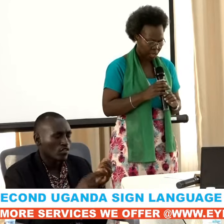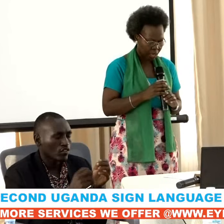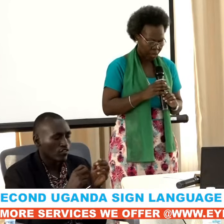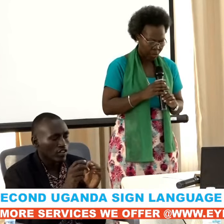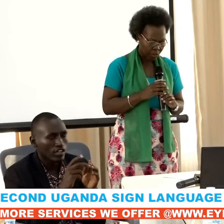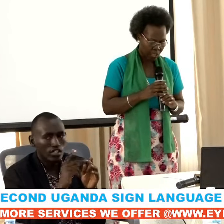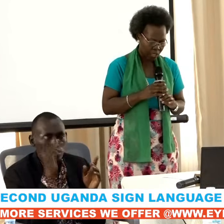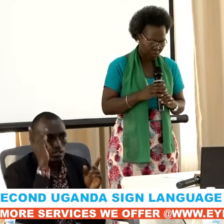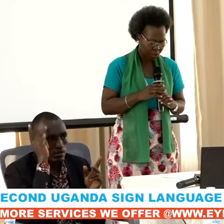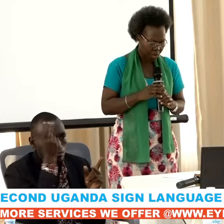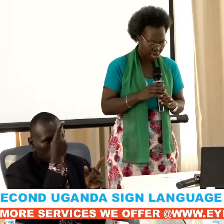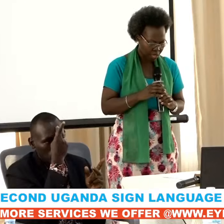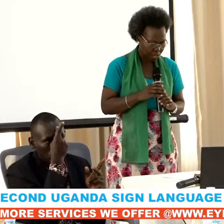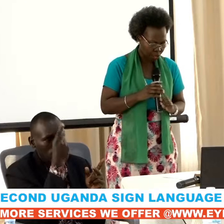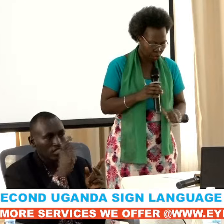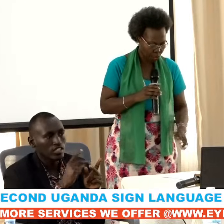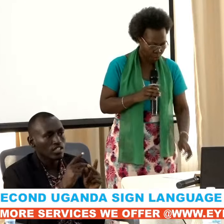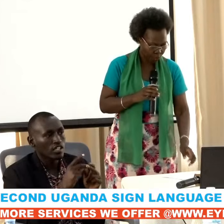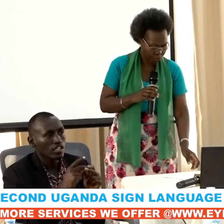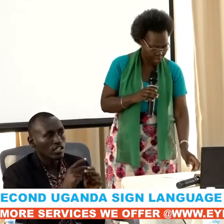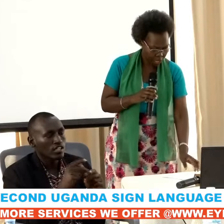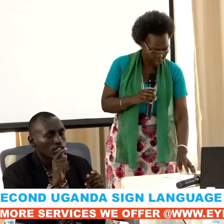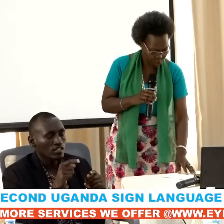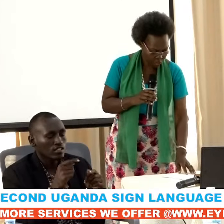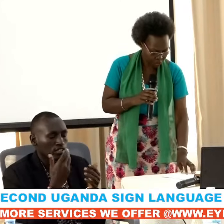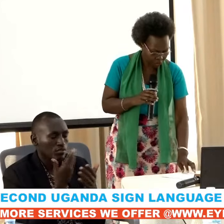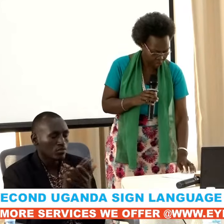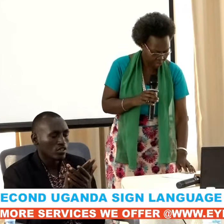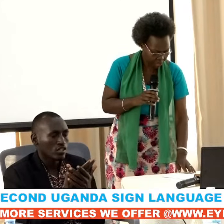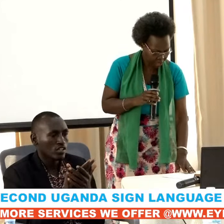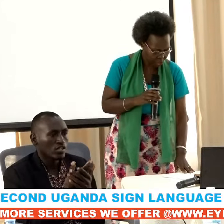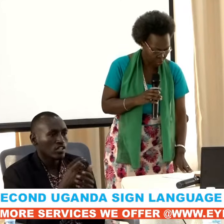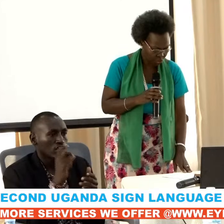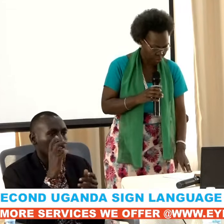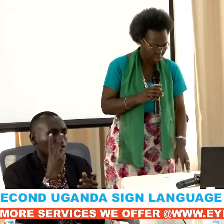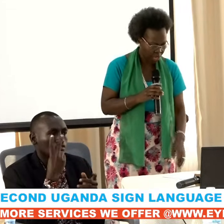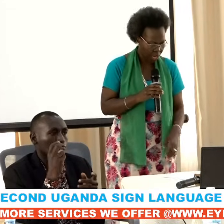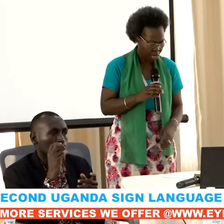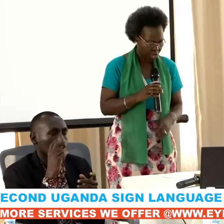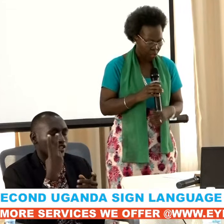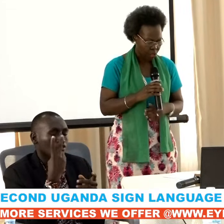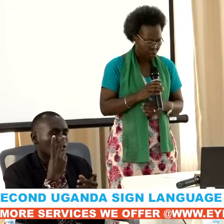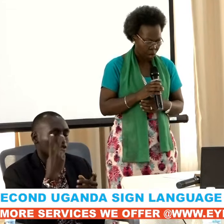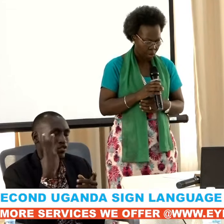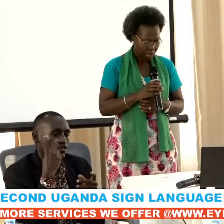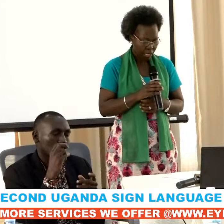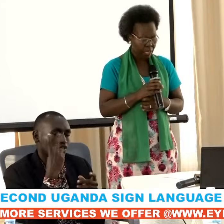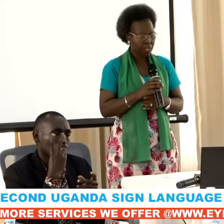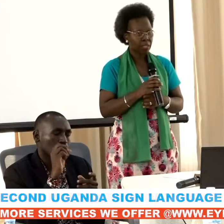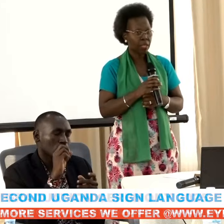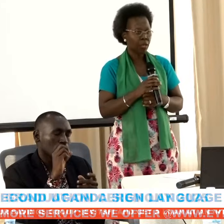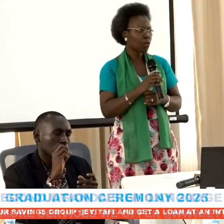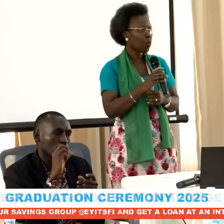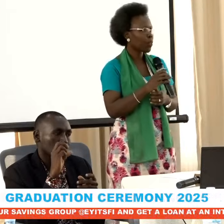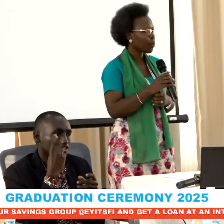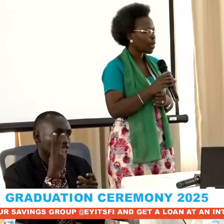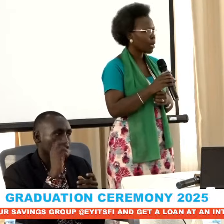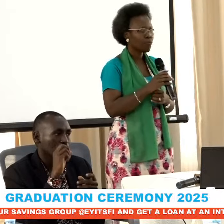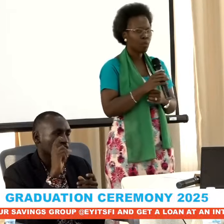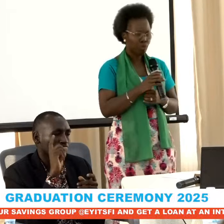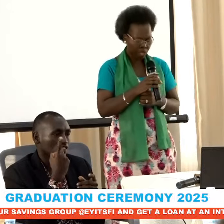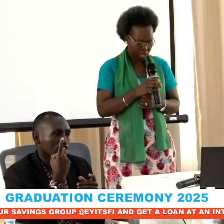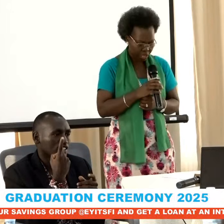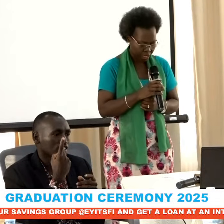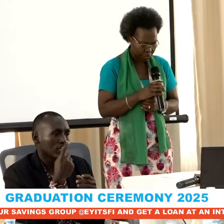policies. This is very essential in the 21st century. To our guests, I don't know whether we